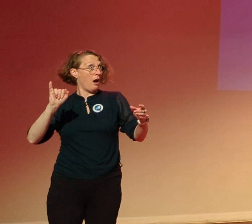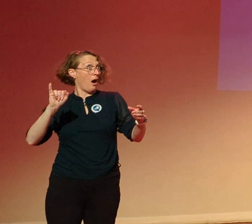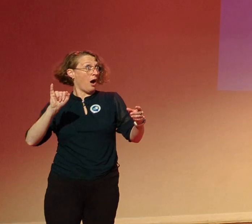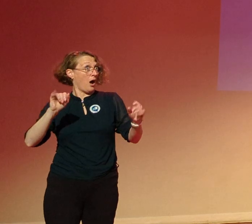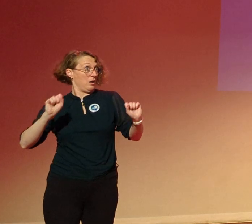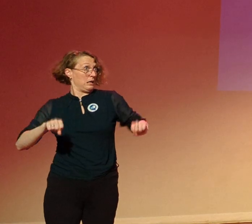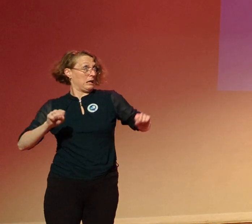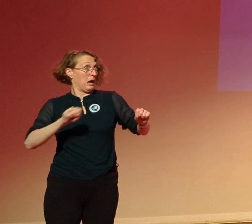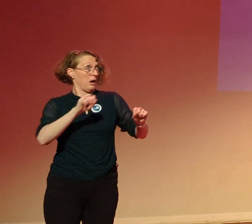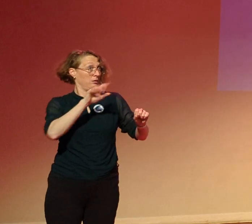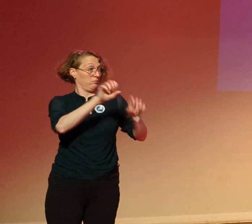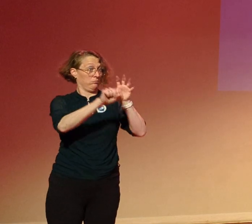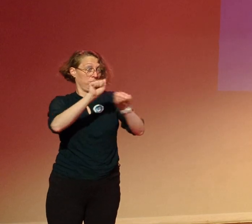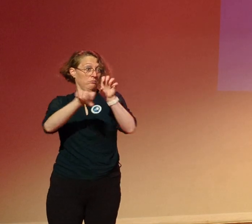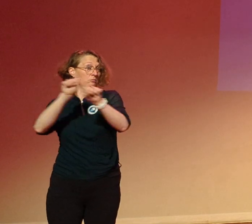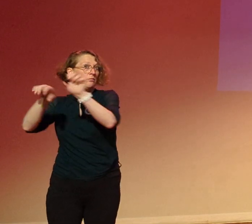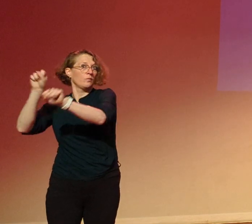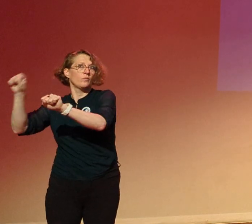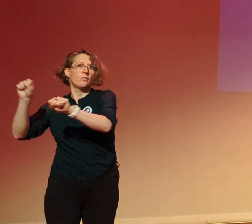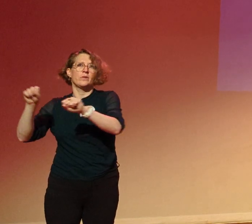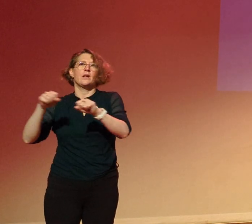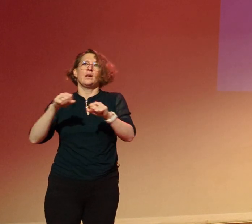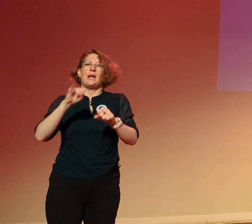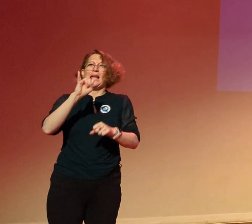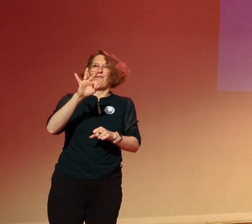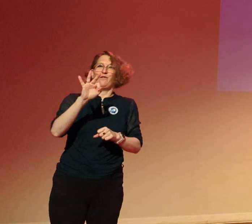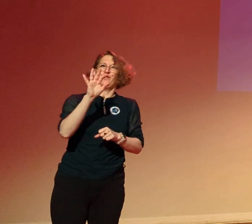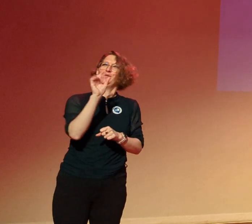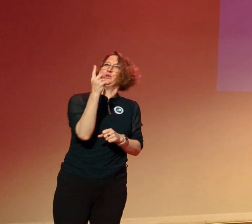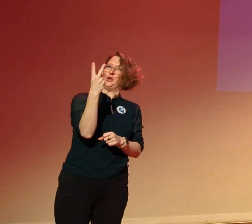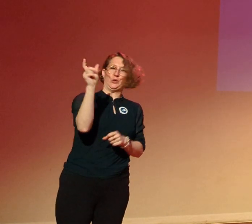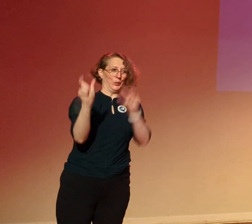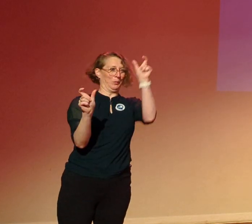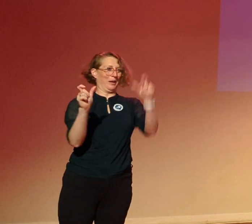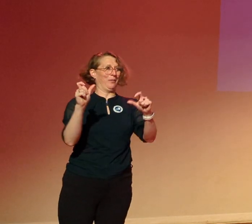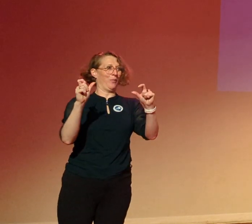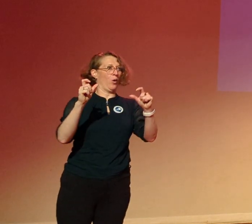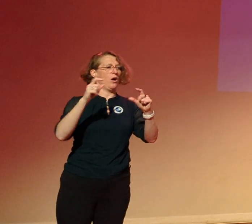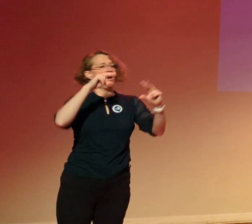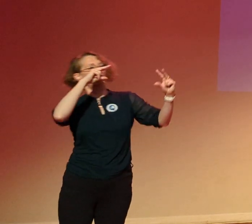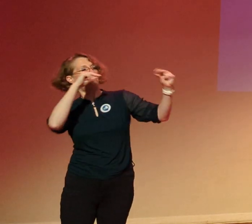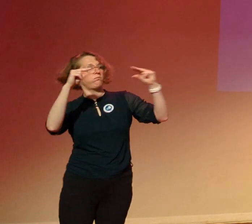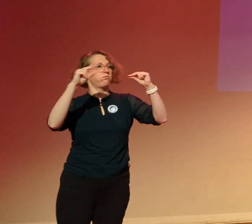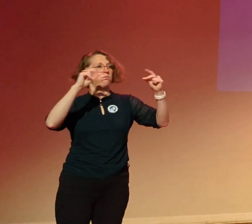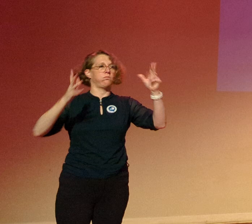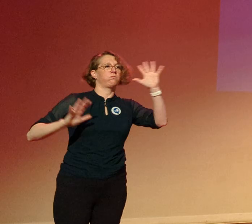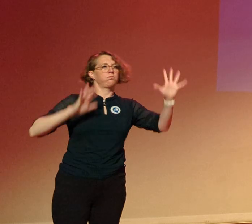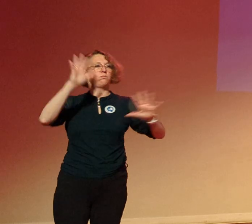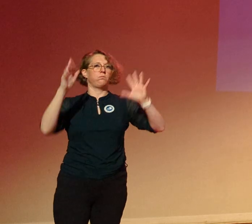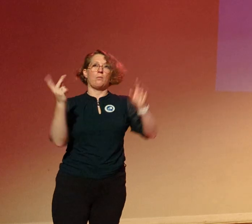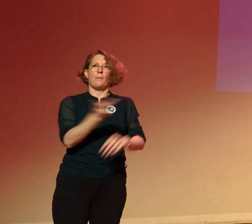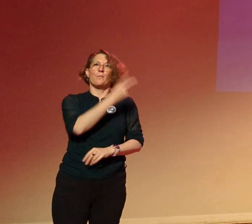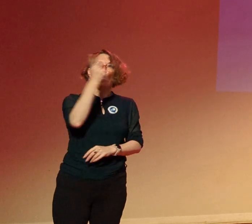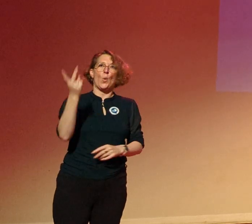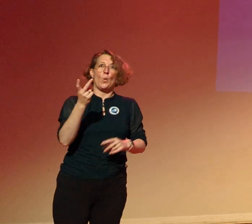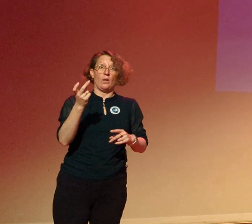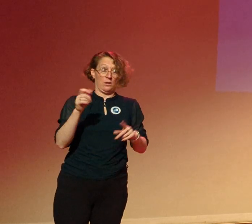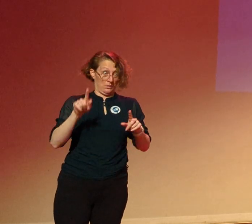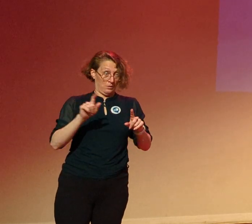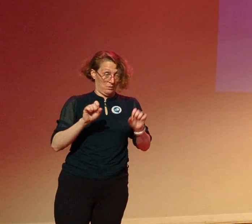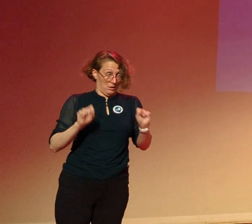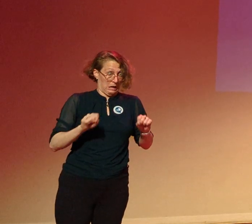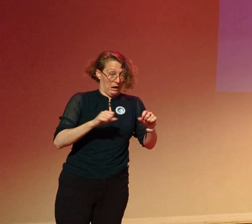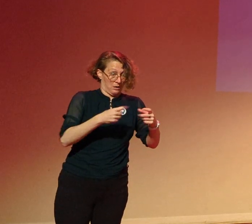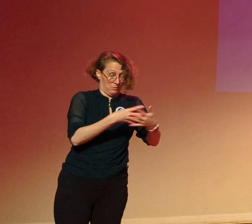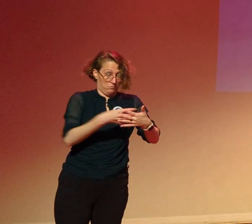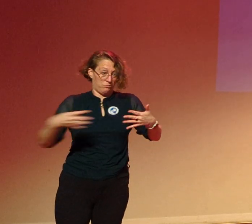its ability when there are more things going on. And to do this, I will take the original data set that has not been chopped to one